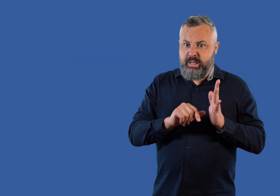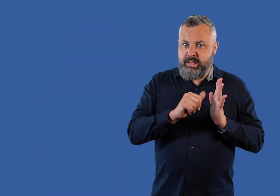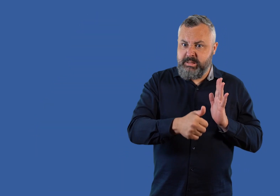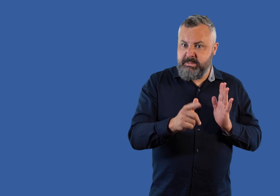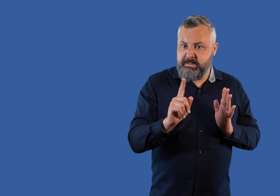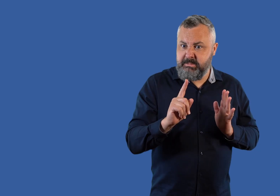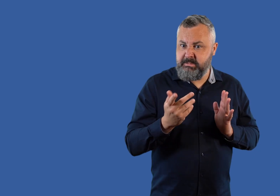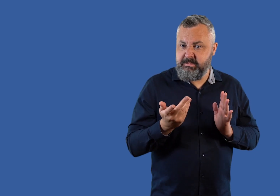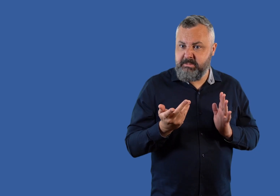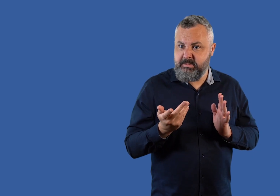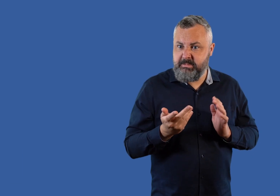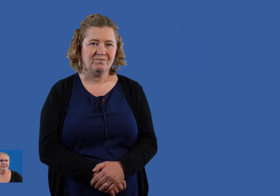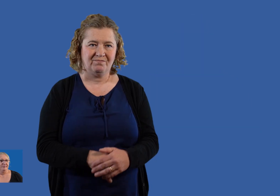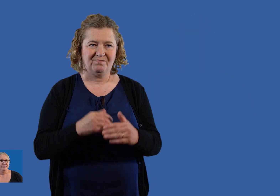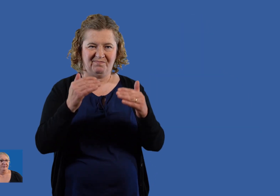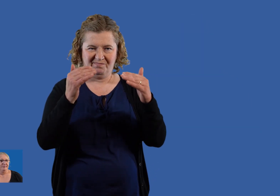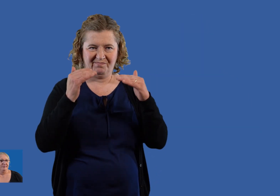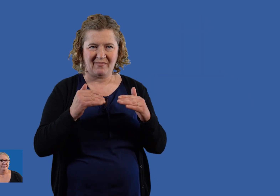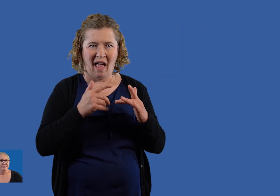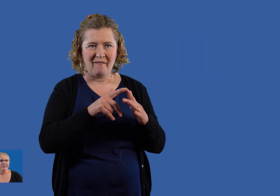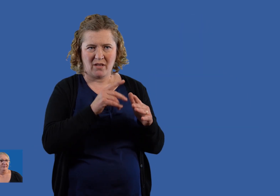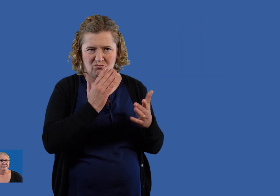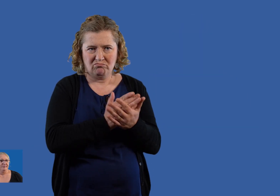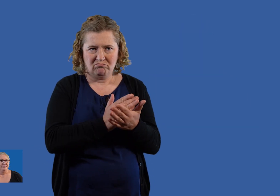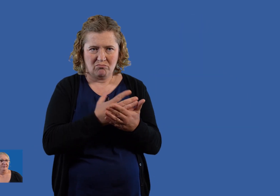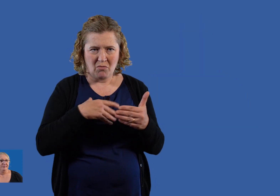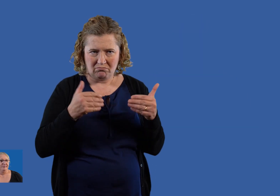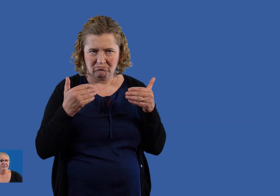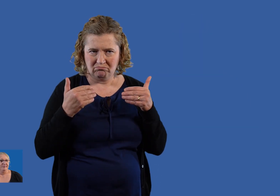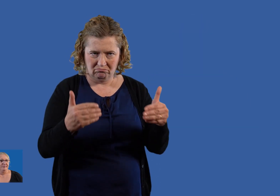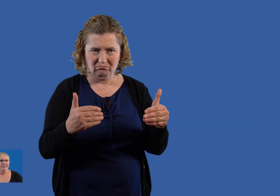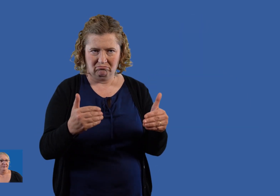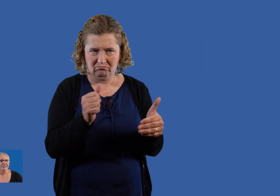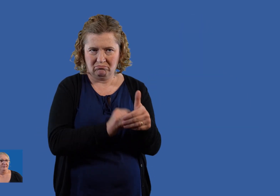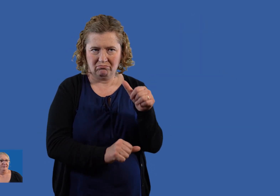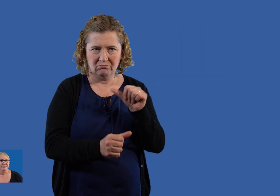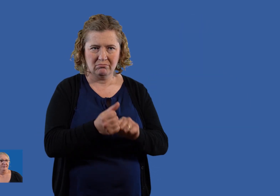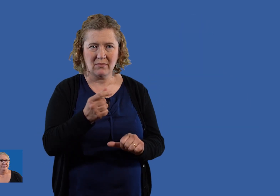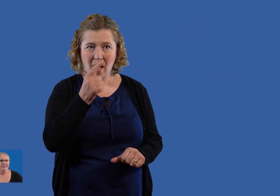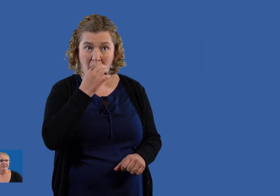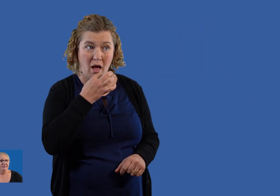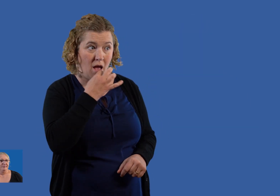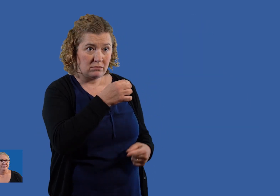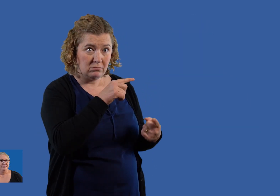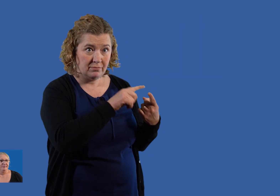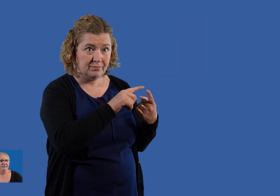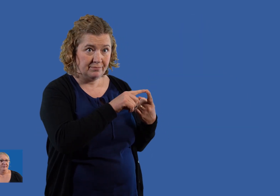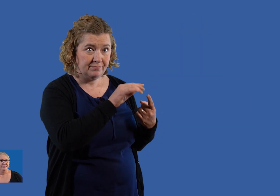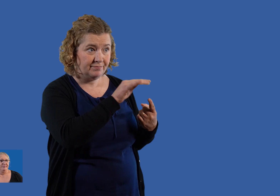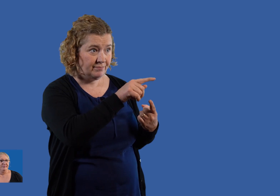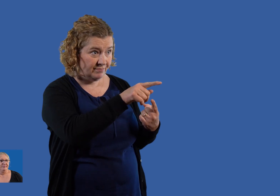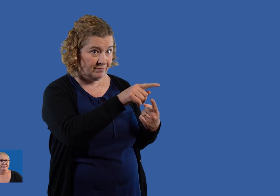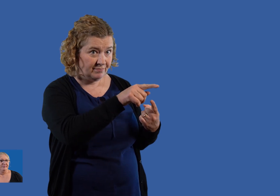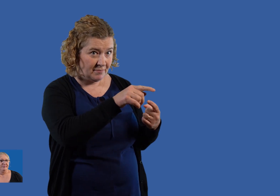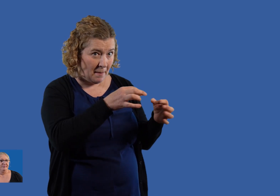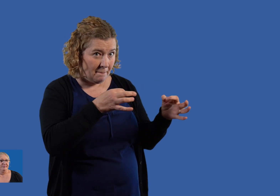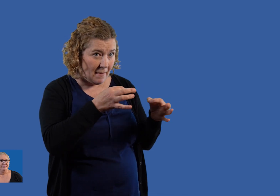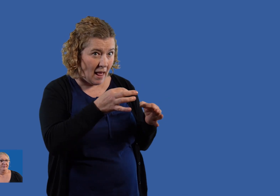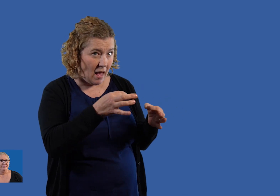do? Well, the next thing is to find out if they're planning to go ahead with this. So you can ask, have you made any plans